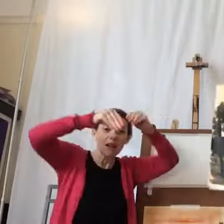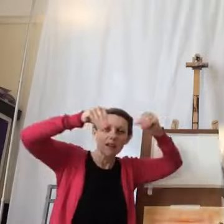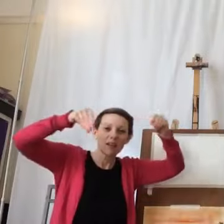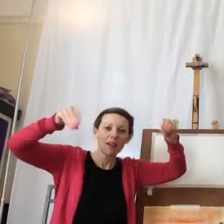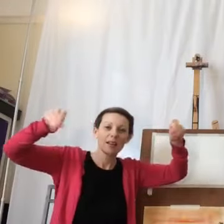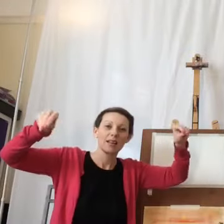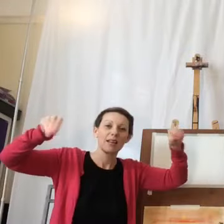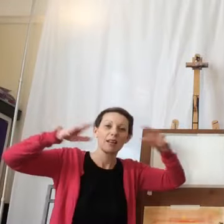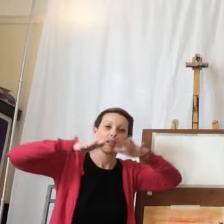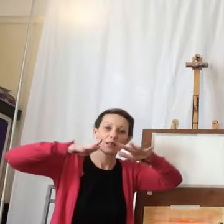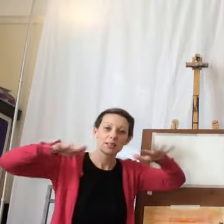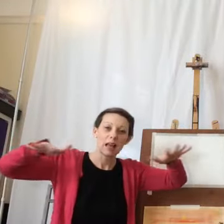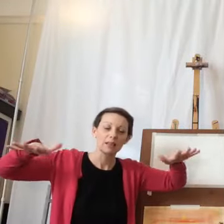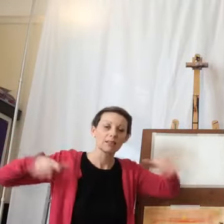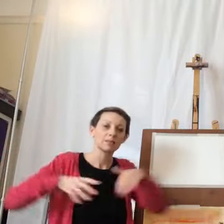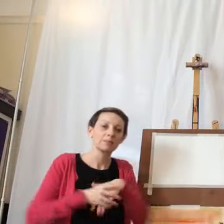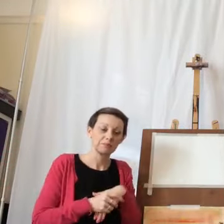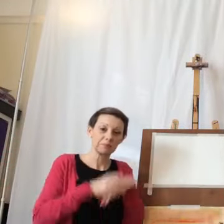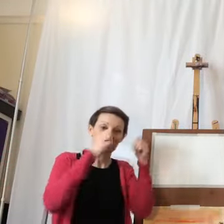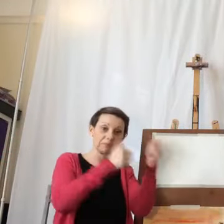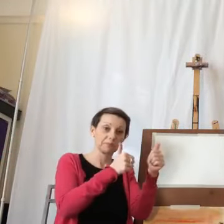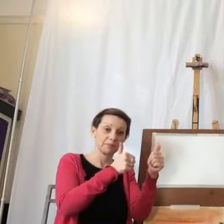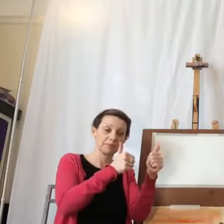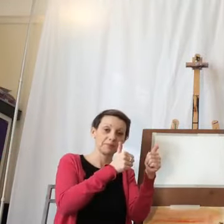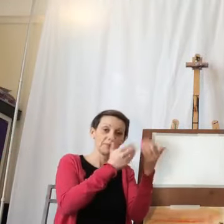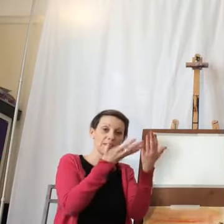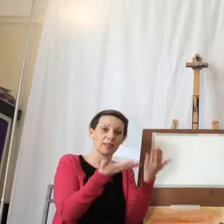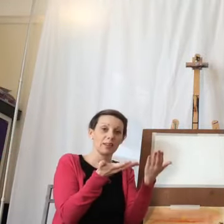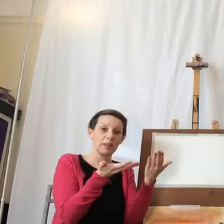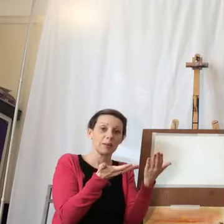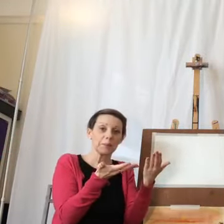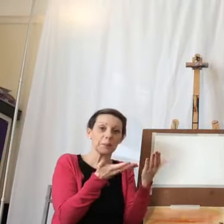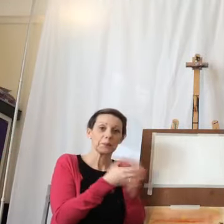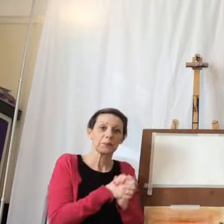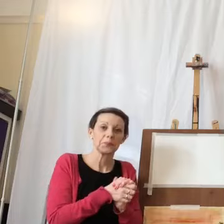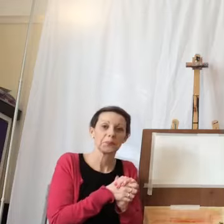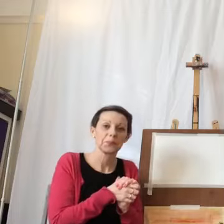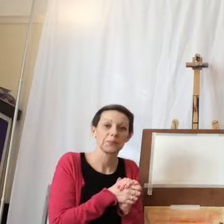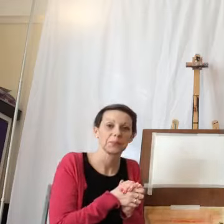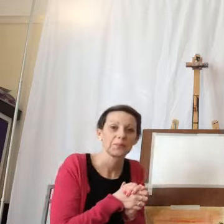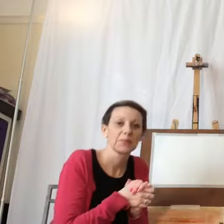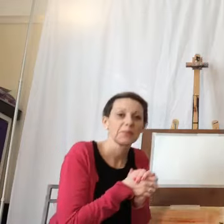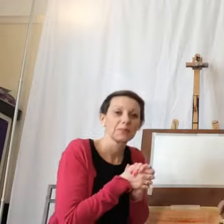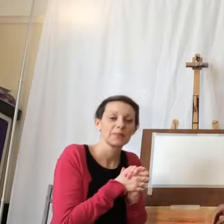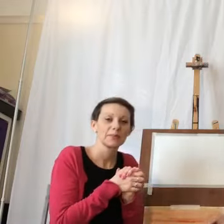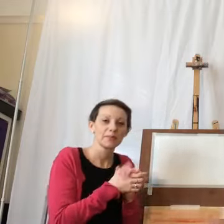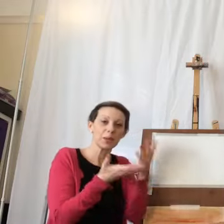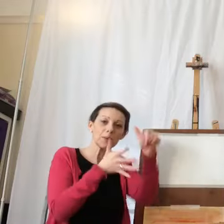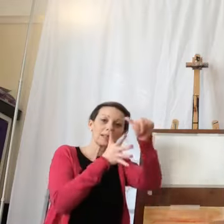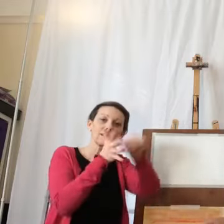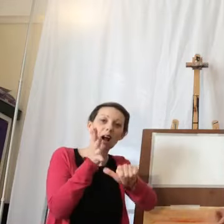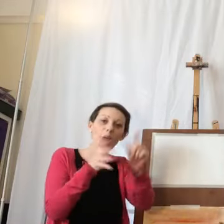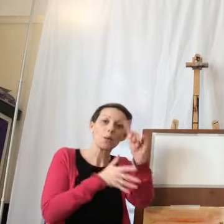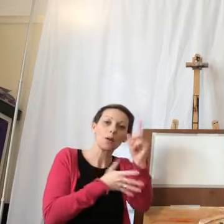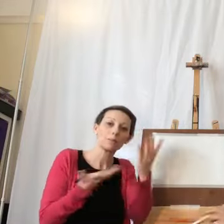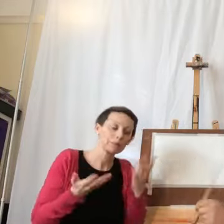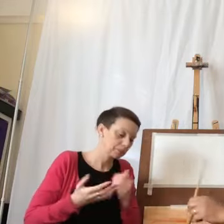thing. Yeah. So, what I'm going to start with,